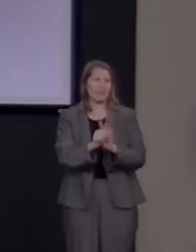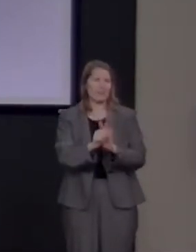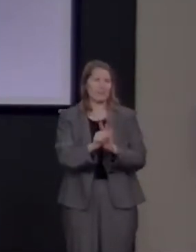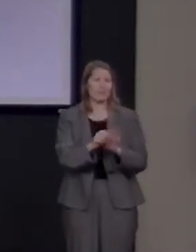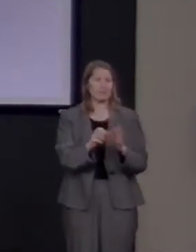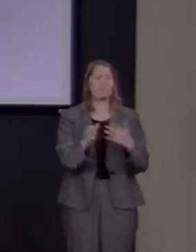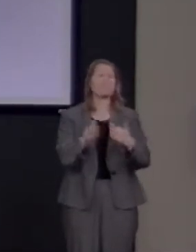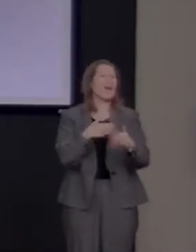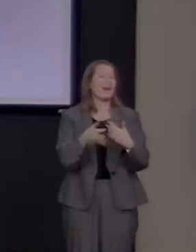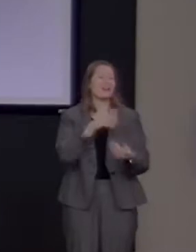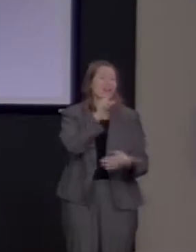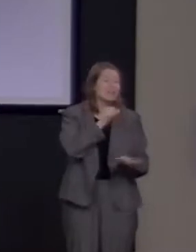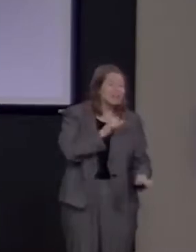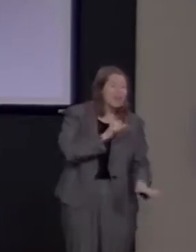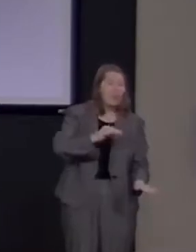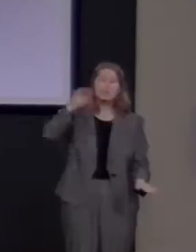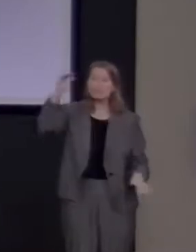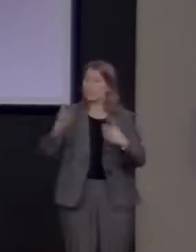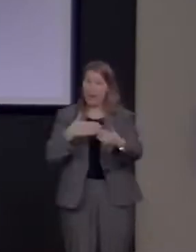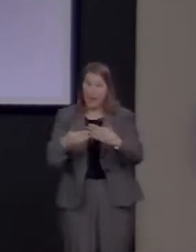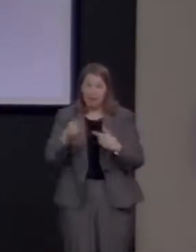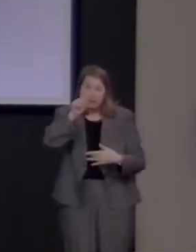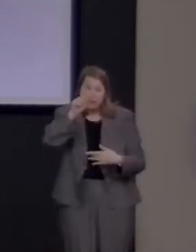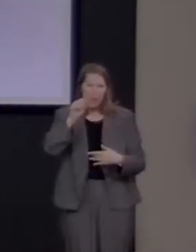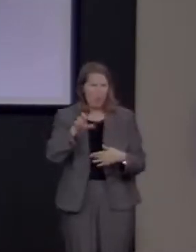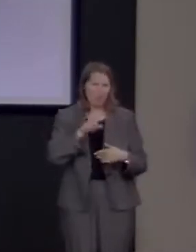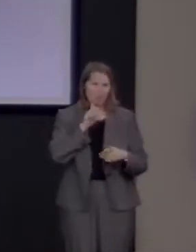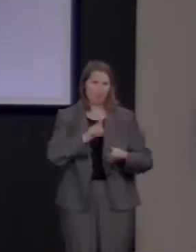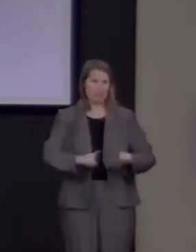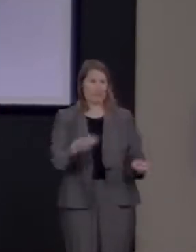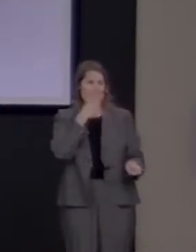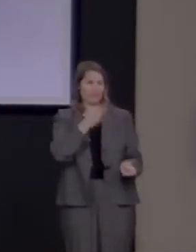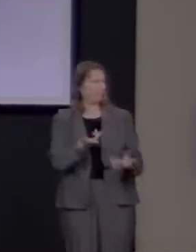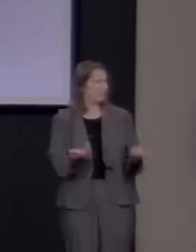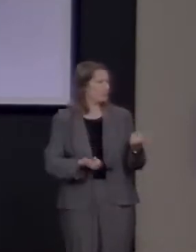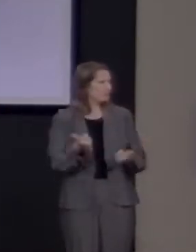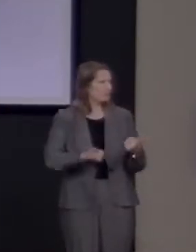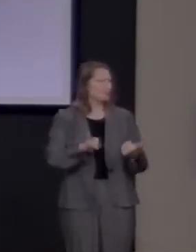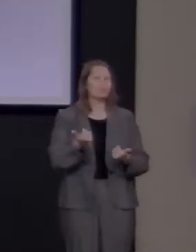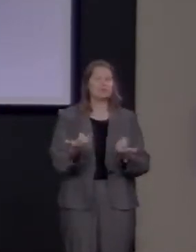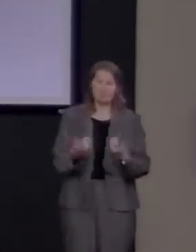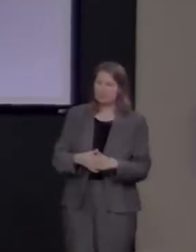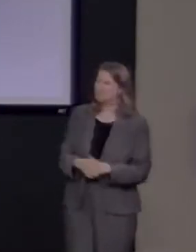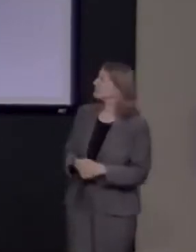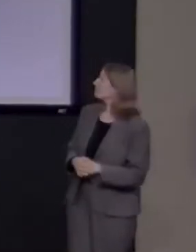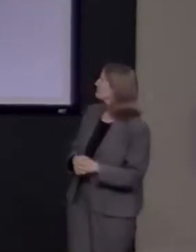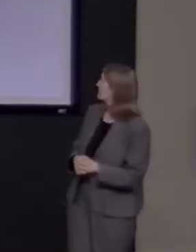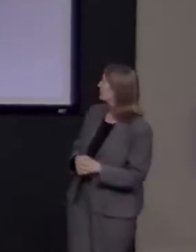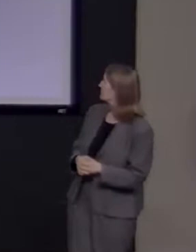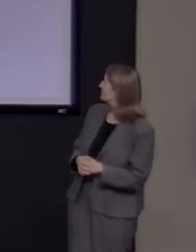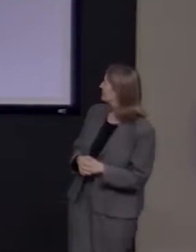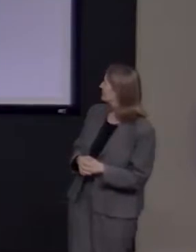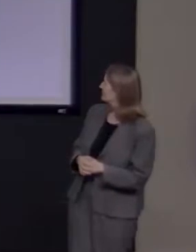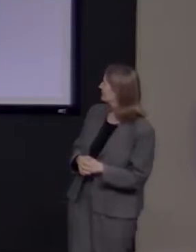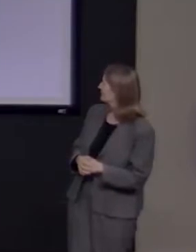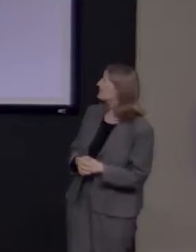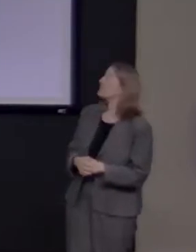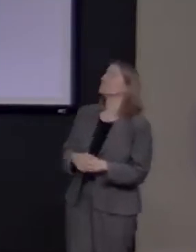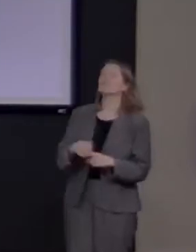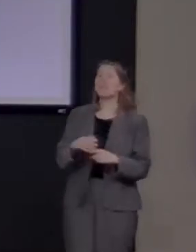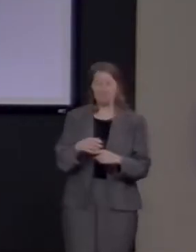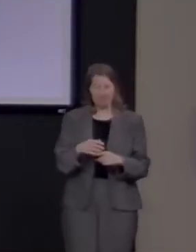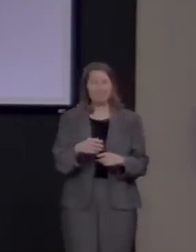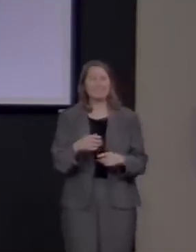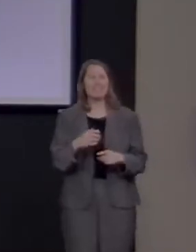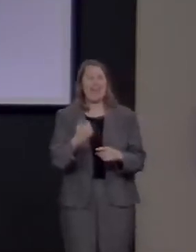age-invariant representations of number symbols? And here what he saw was that there was indeed a response to